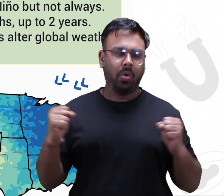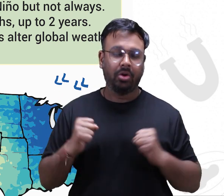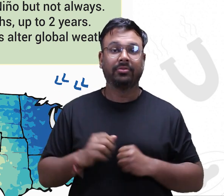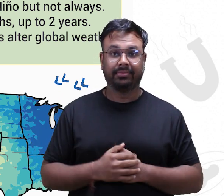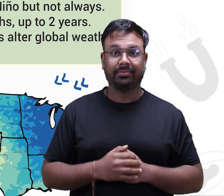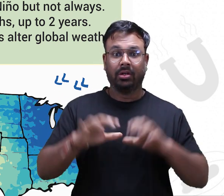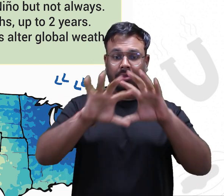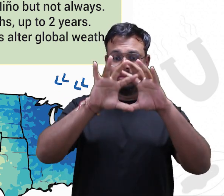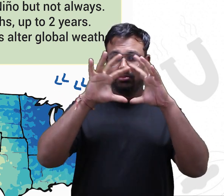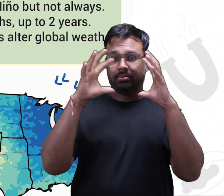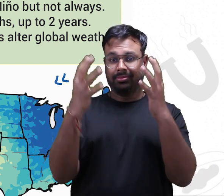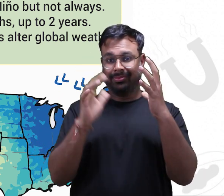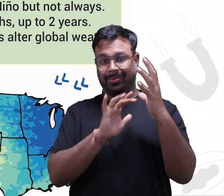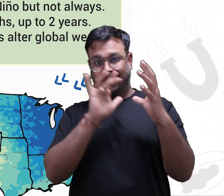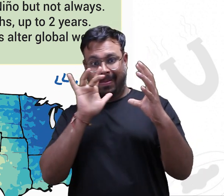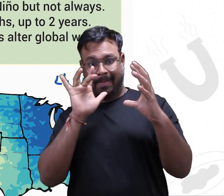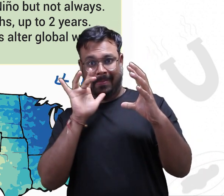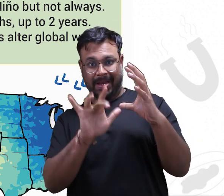temperature